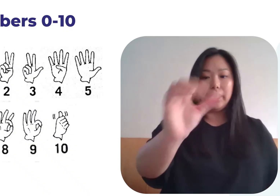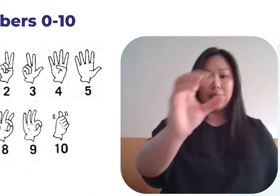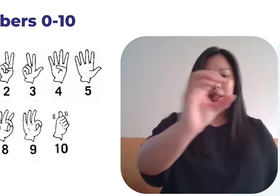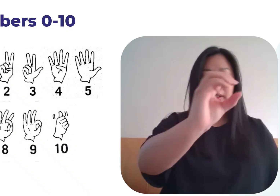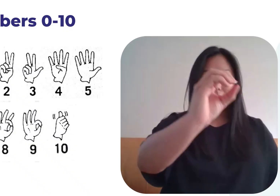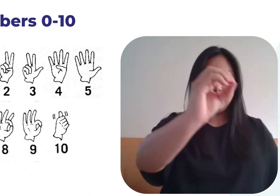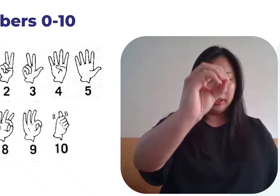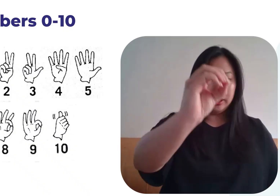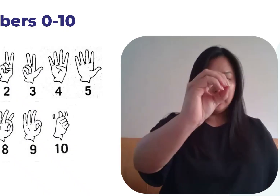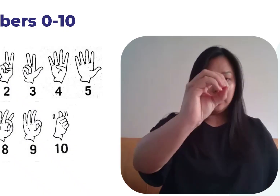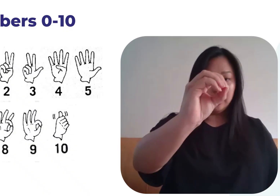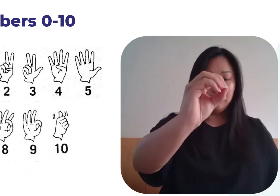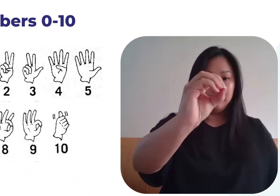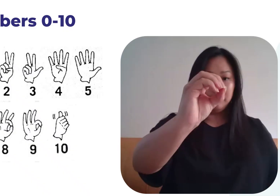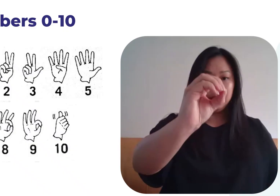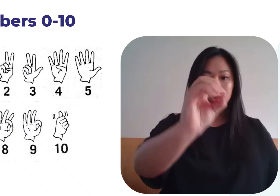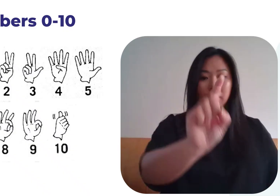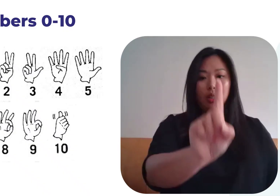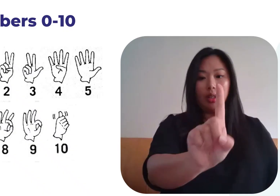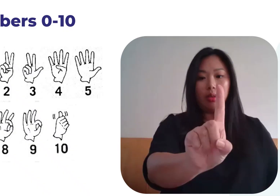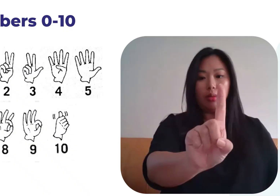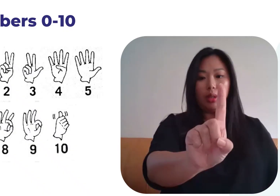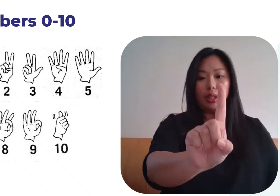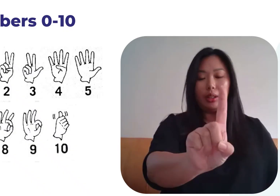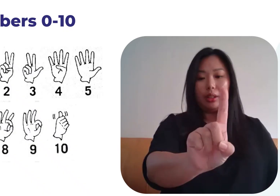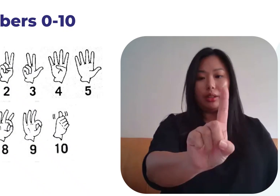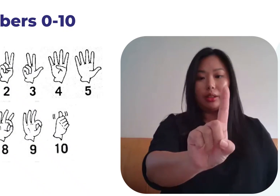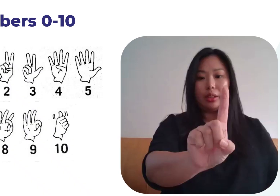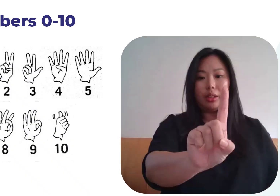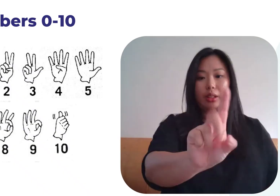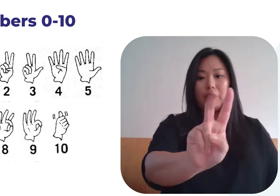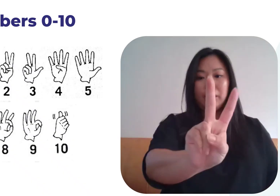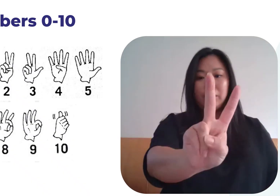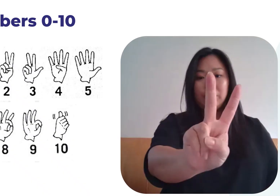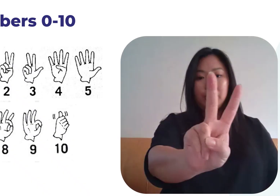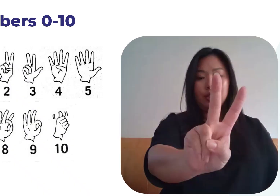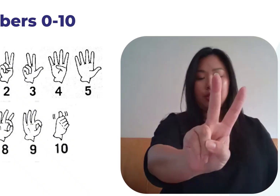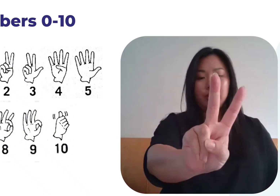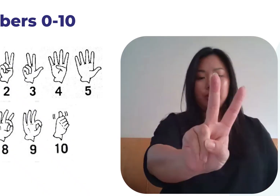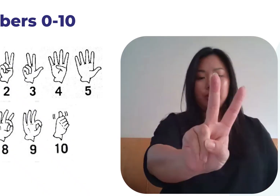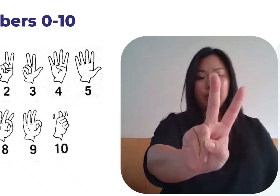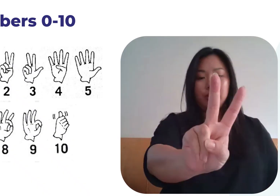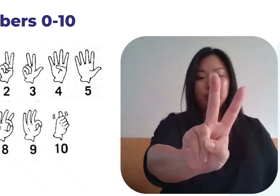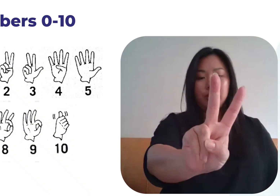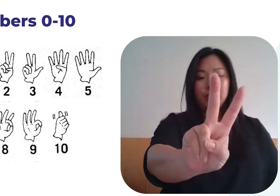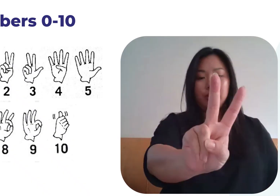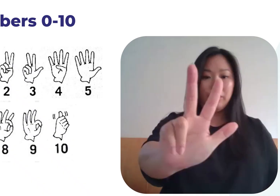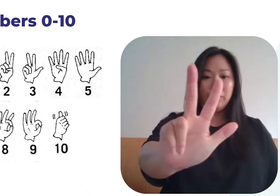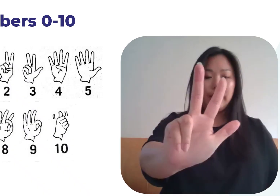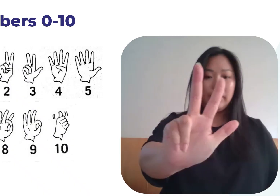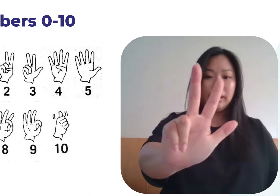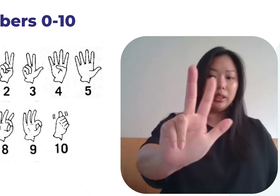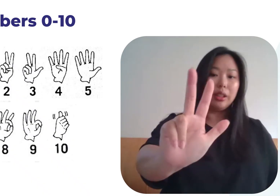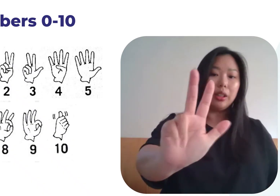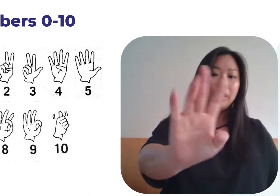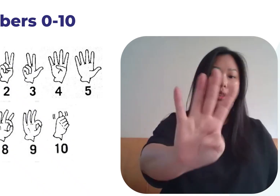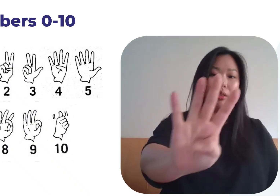So again, 0, 1, 2,